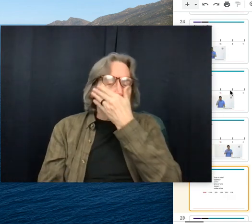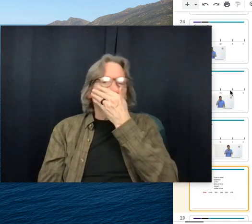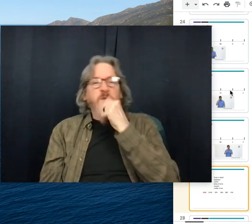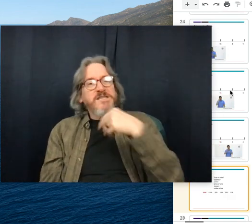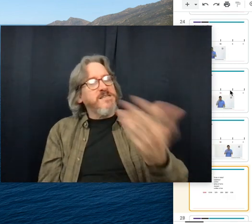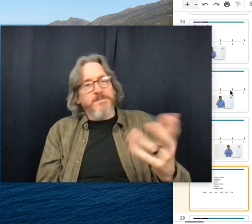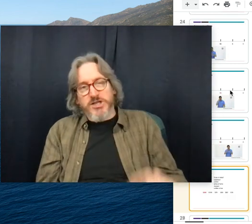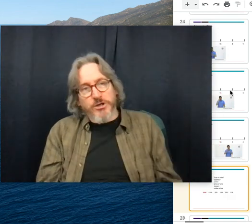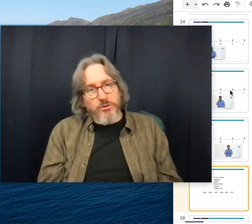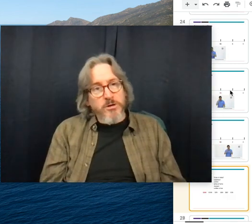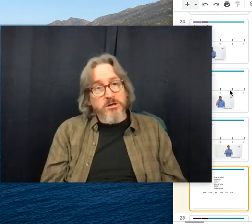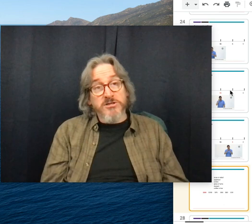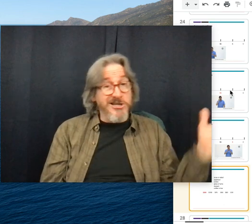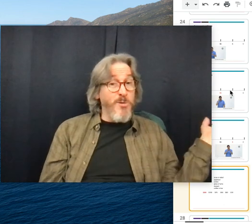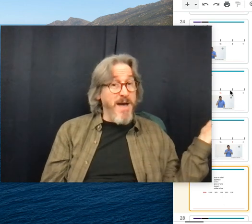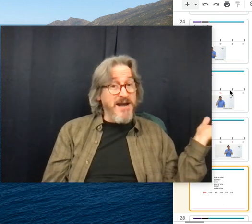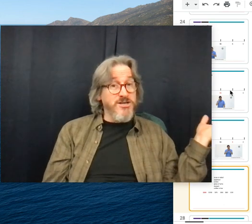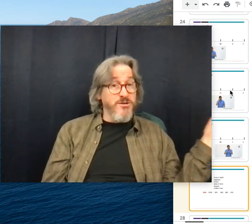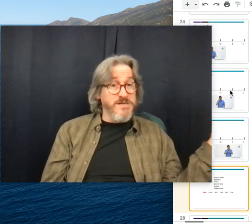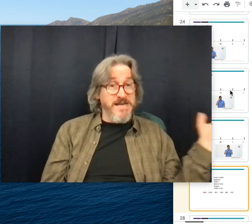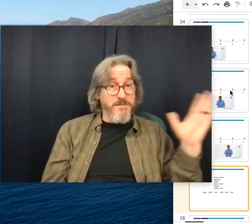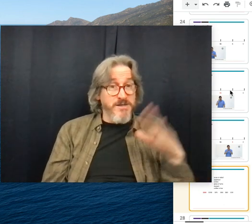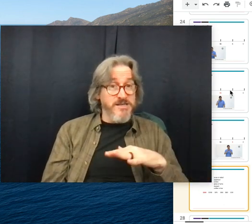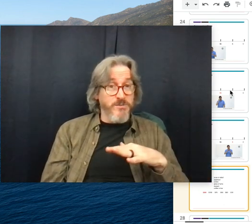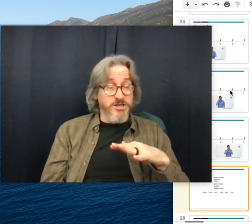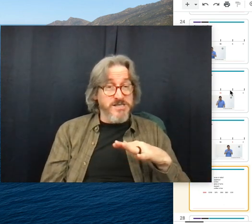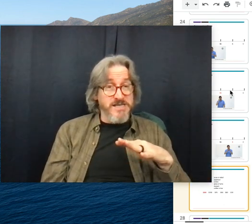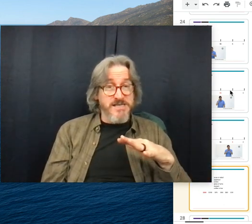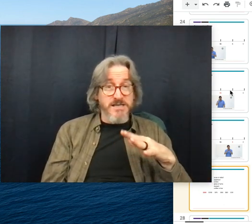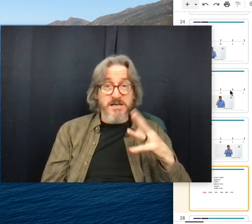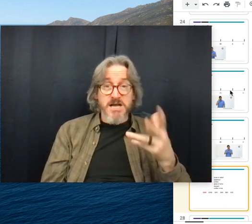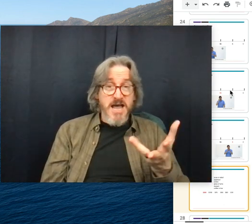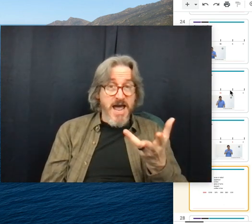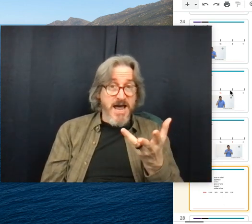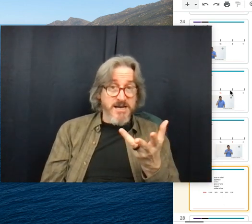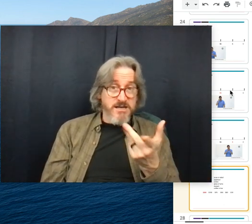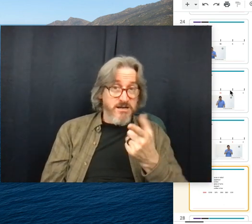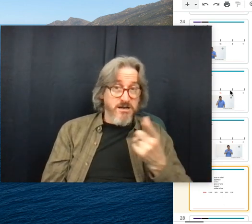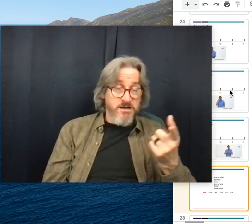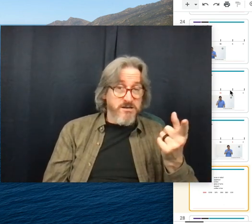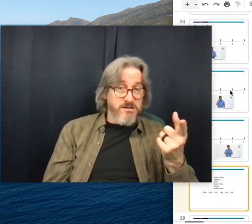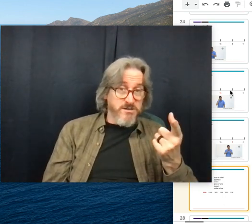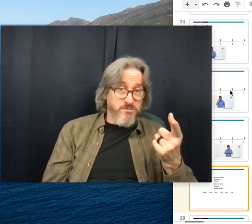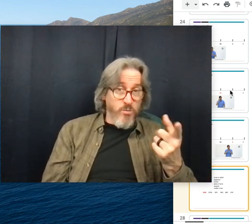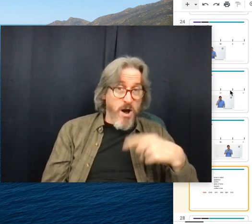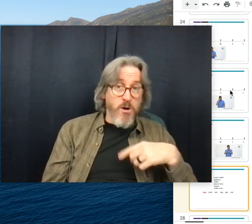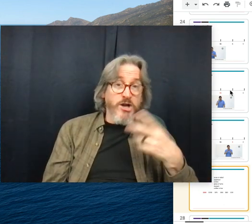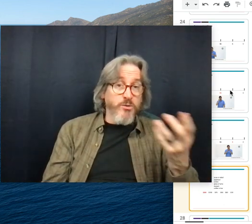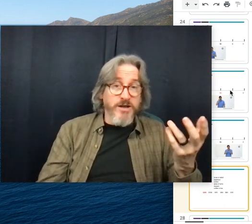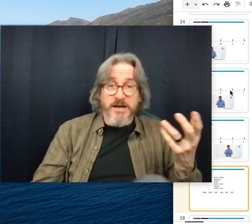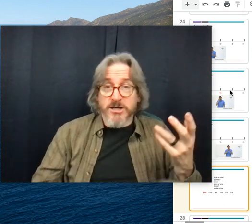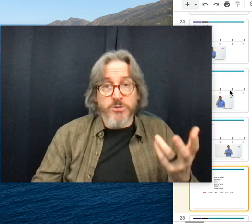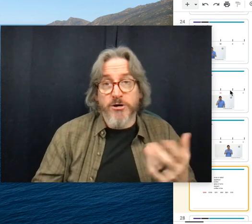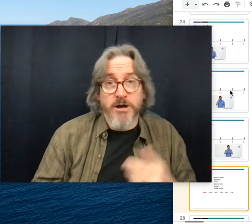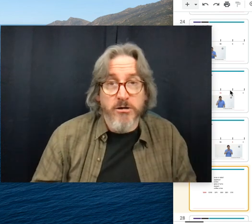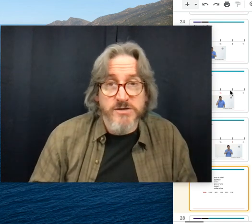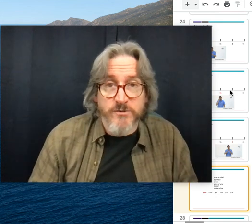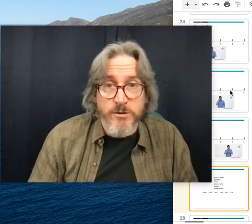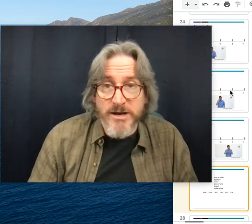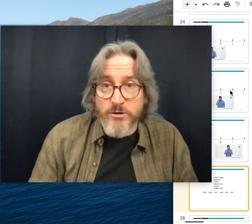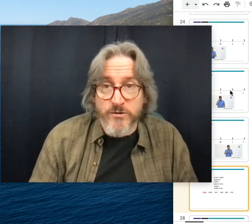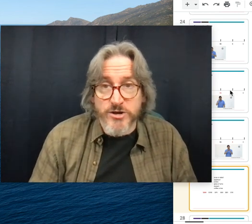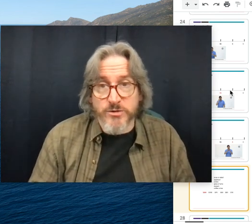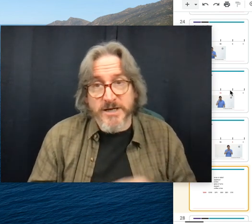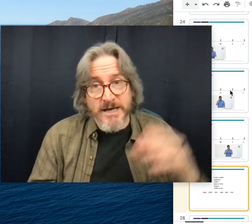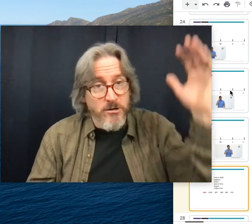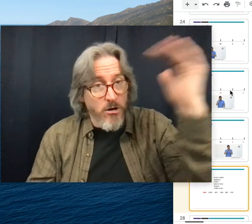Now, this is up to you to go back to those same things that we just listed. And what do you think? $200 for